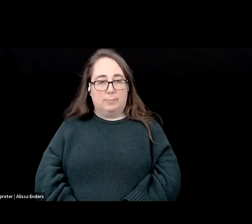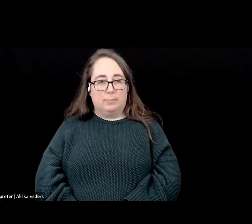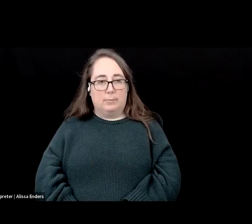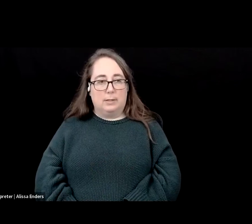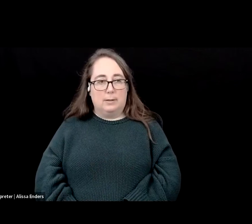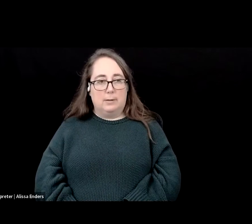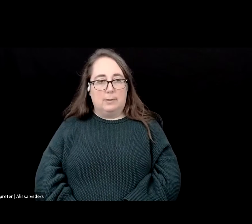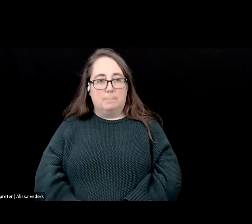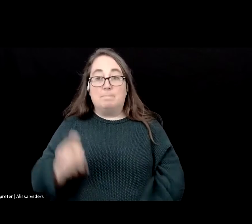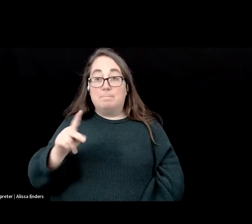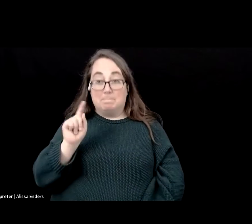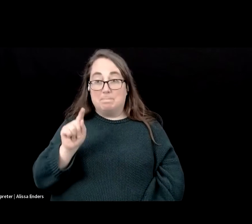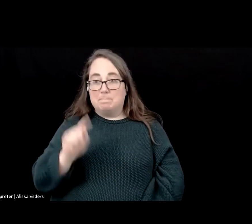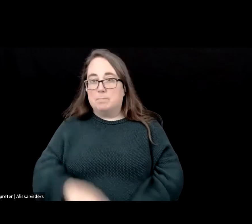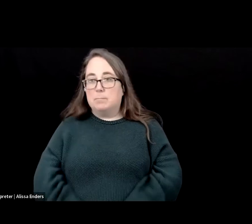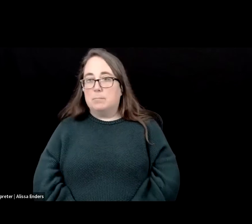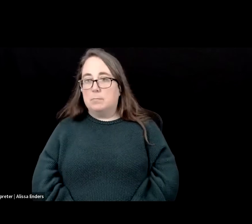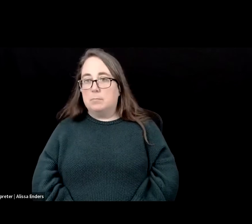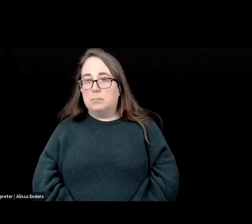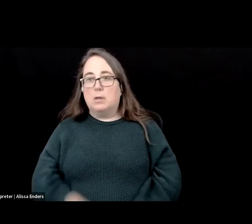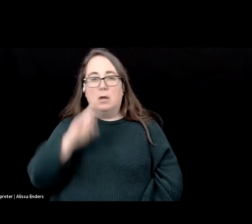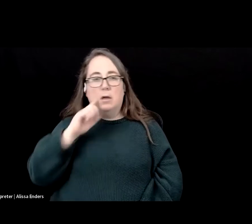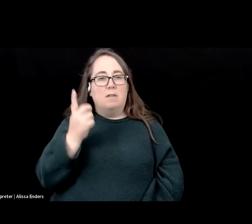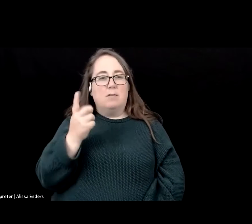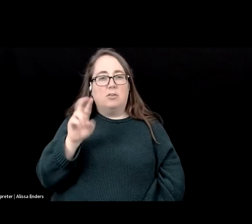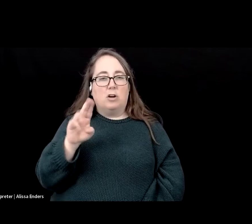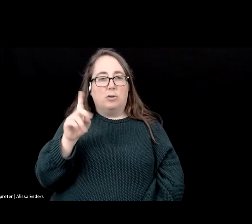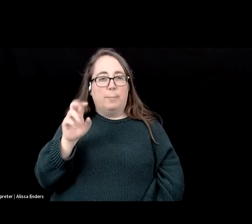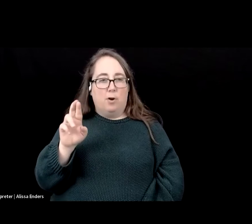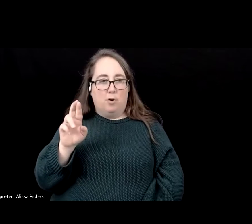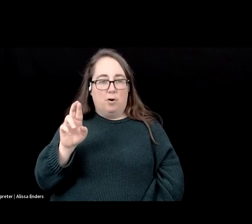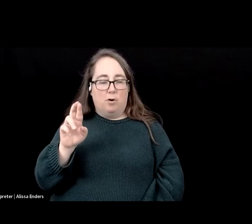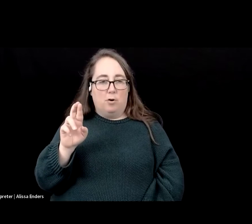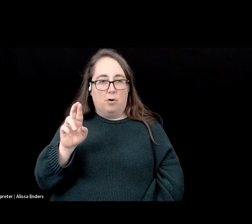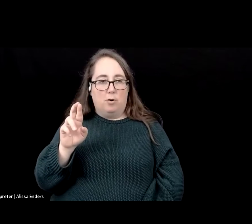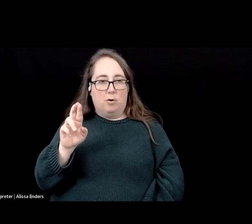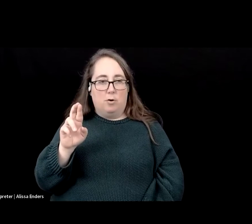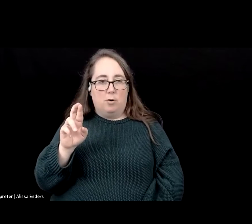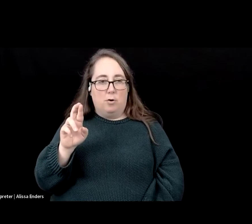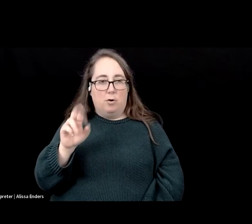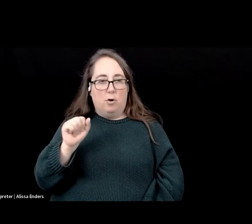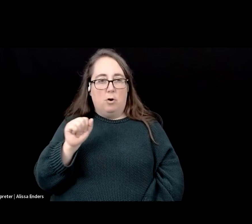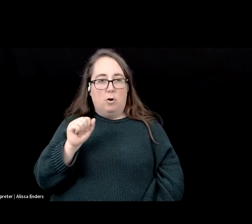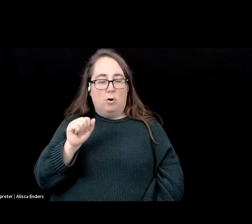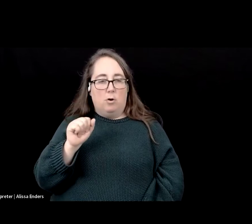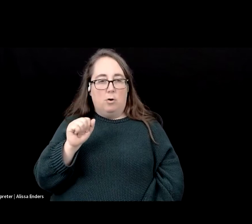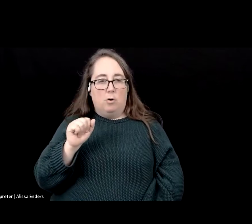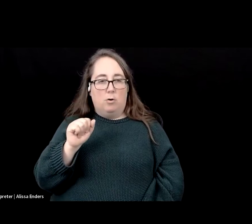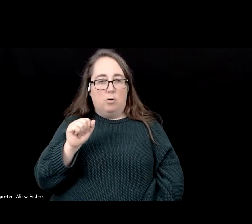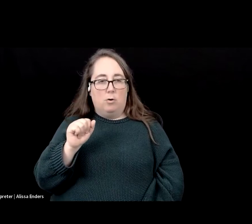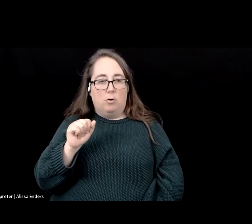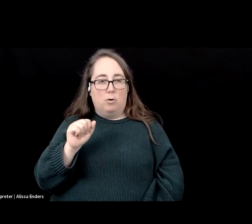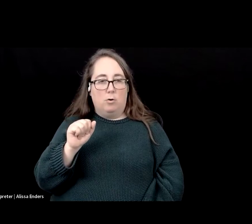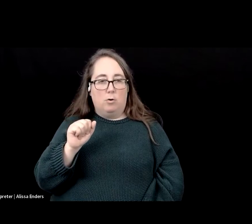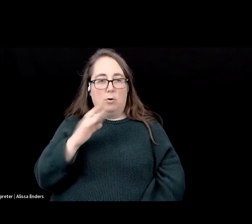Okay, yes, ma'am. For Dr. Barr, you were talking with regards to the states